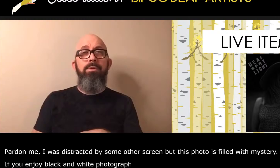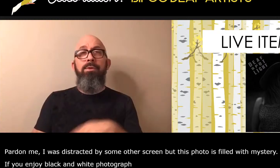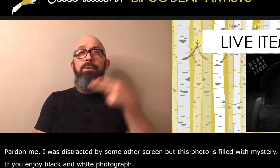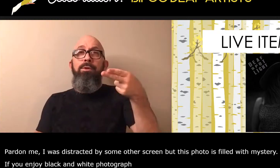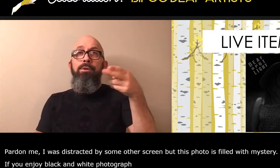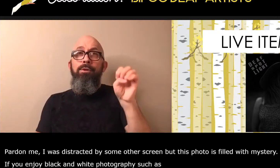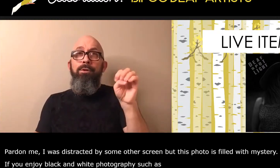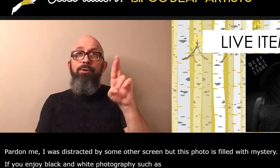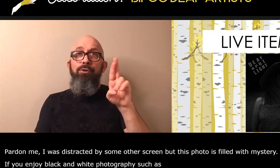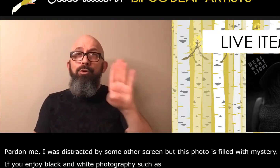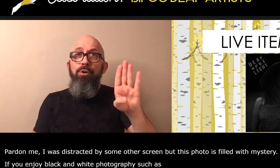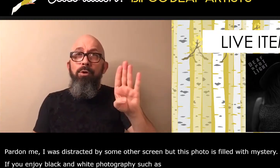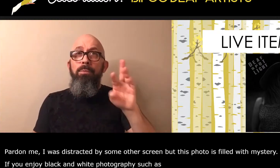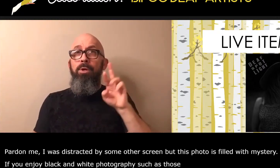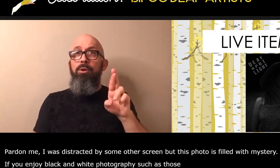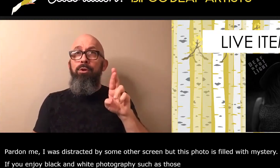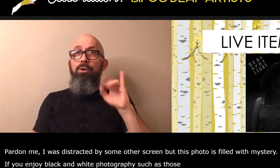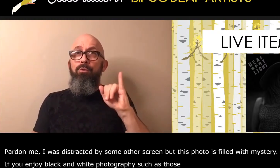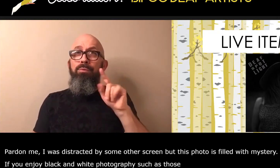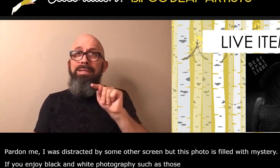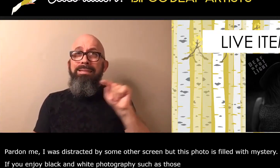Dorothea Lange